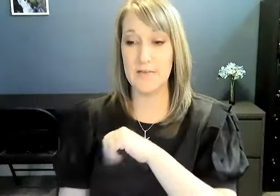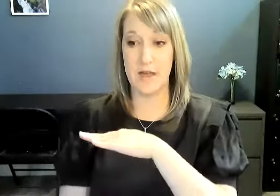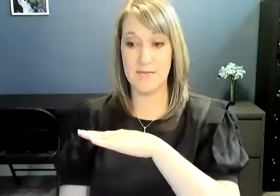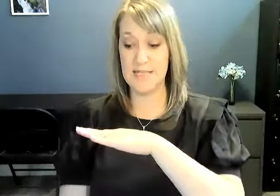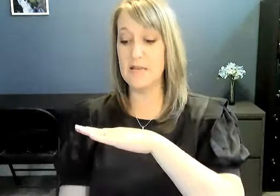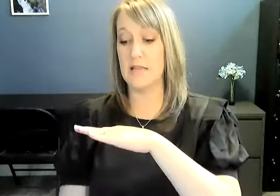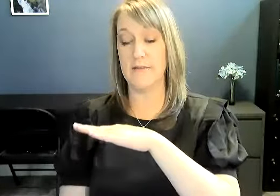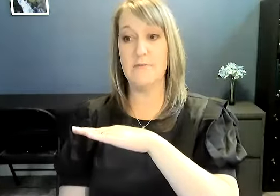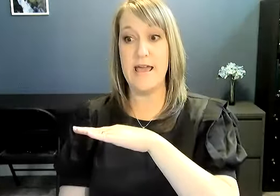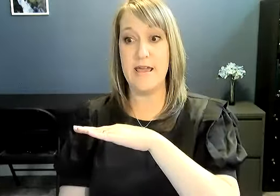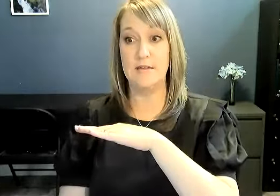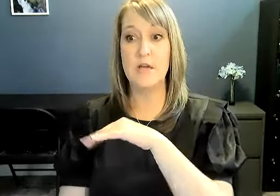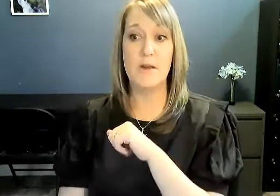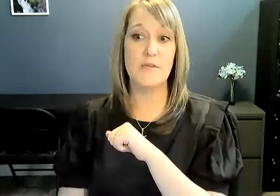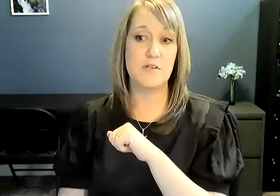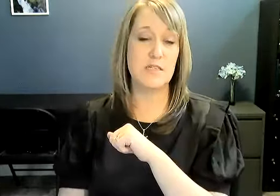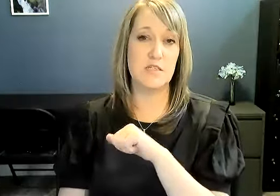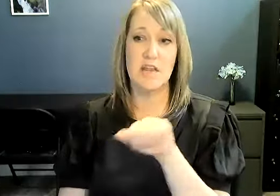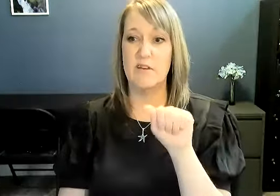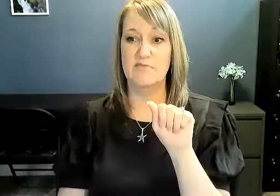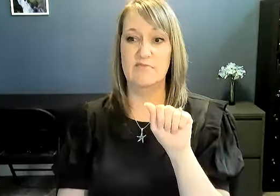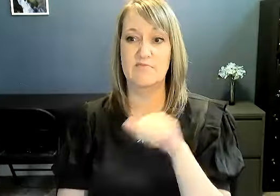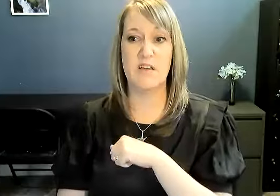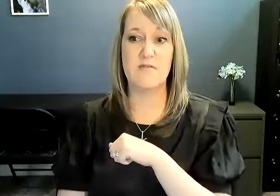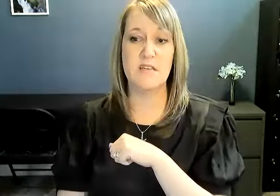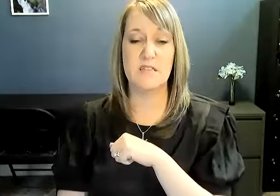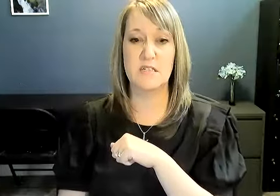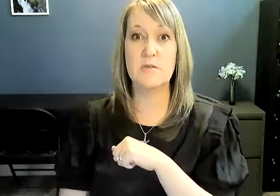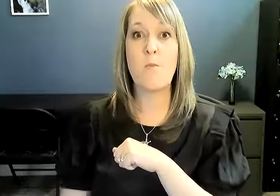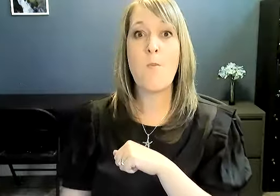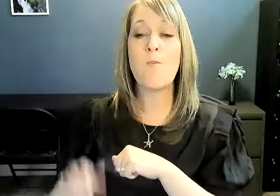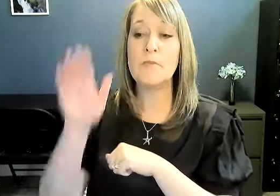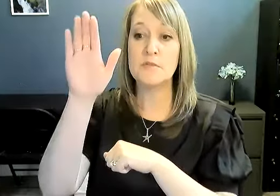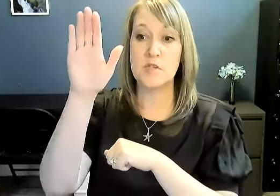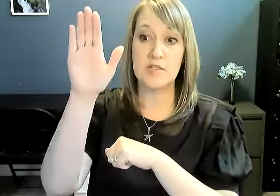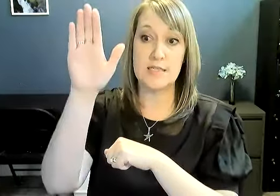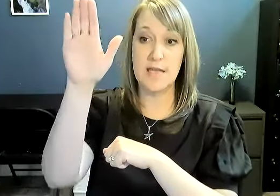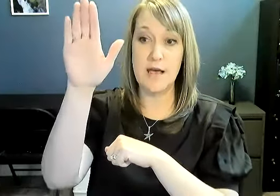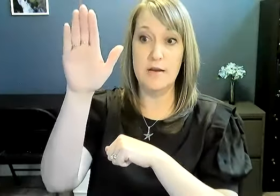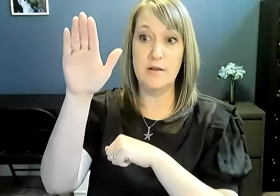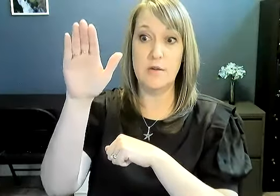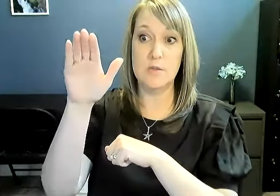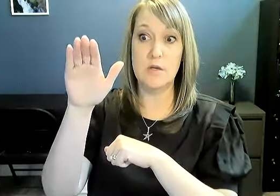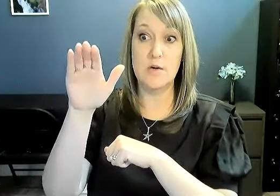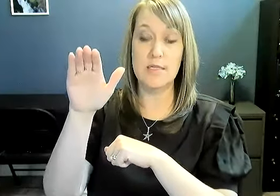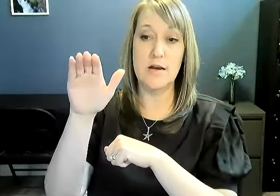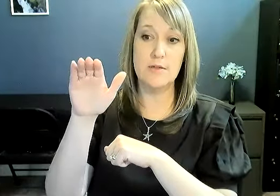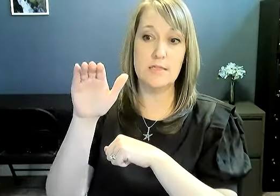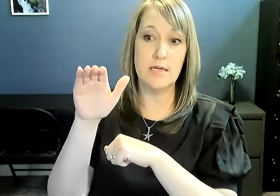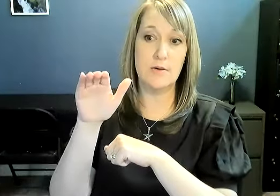I've seen like a flat hand, but I've also seen just kind of a fist here. So your sun that was going down is now